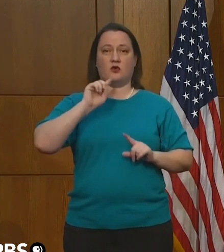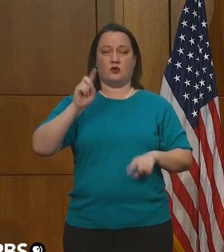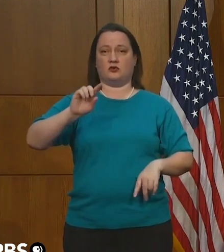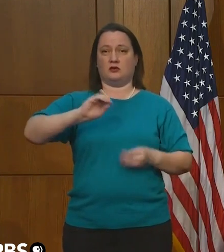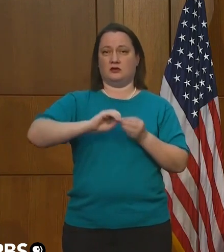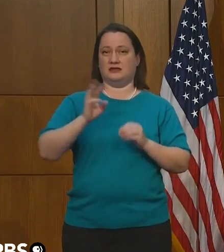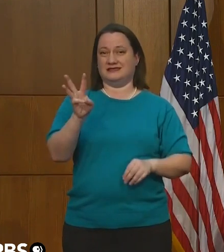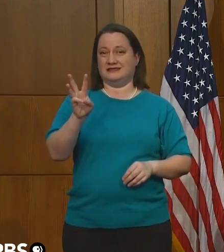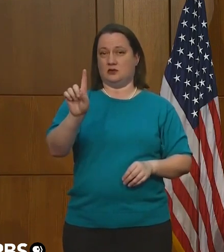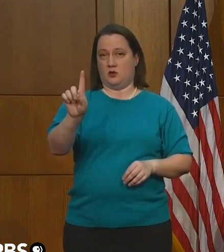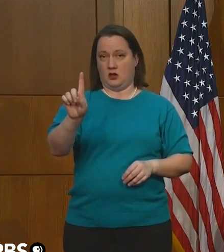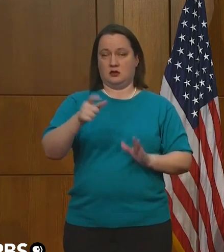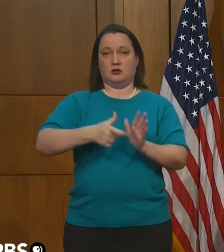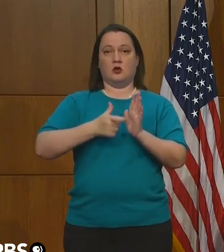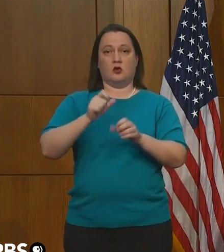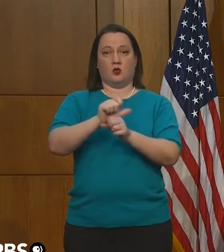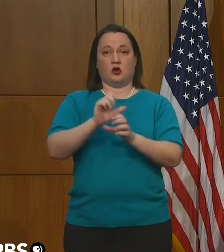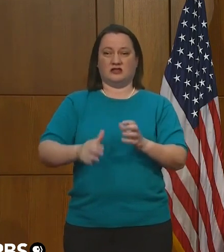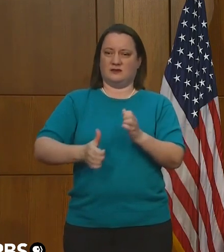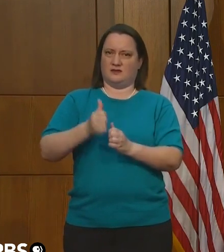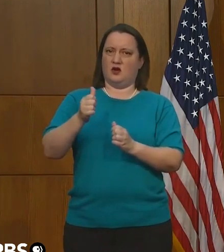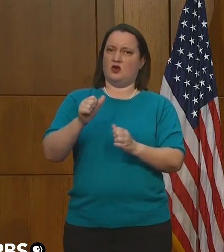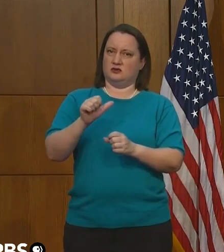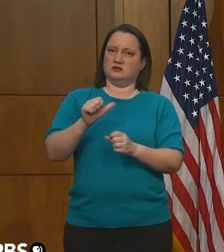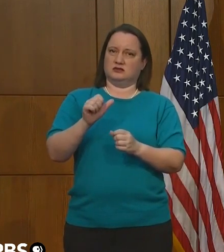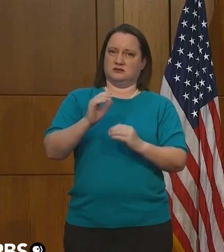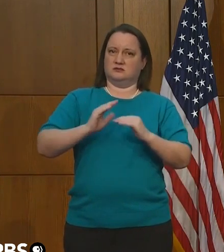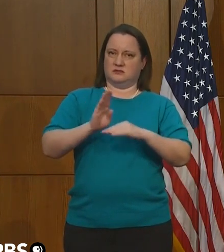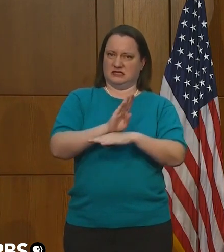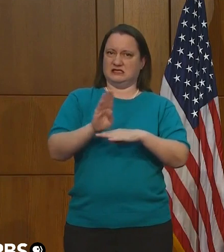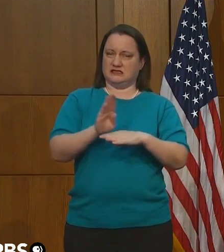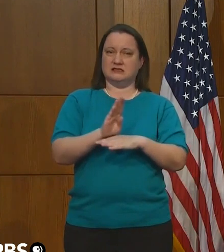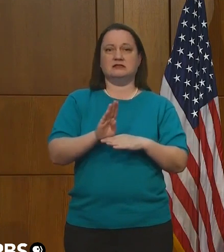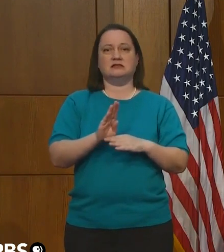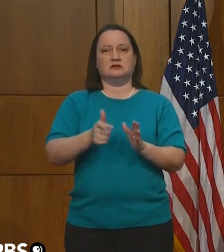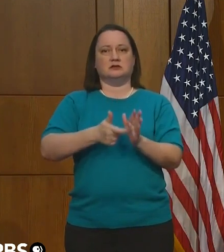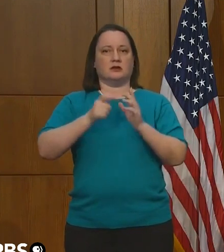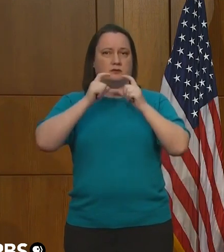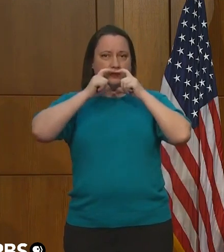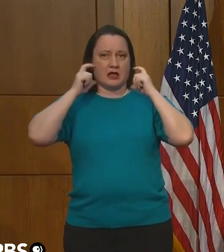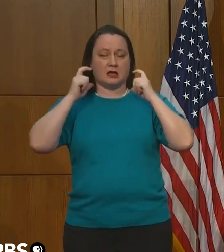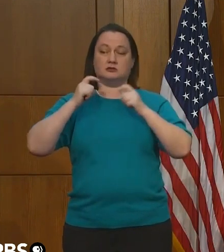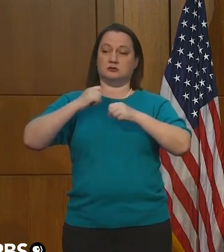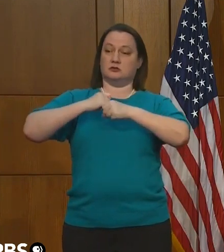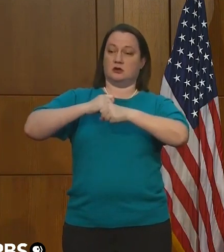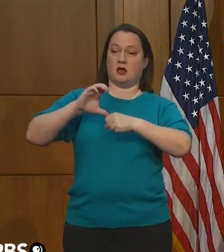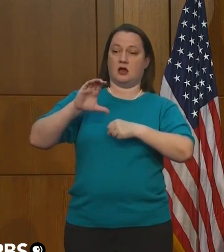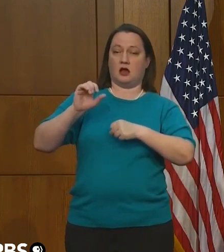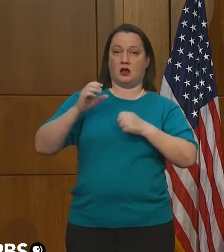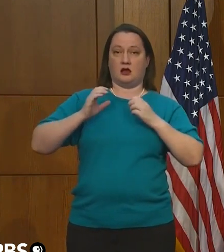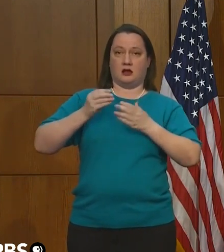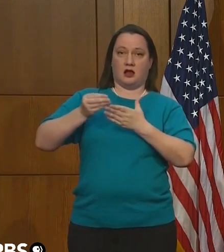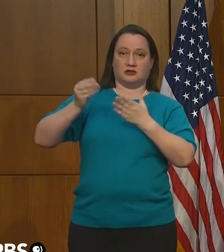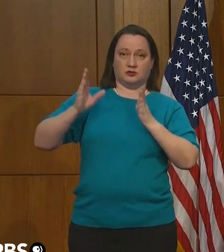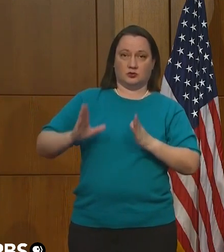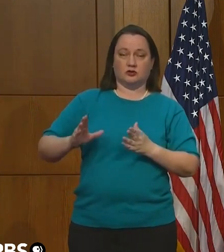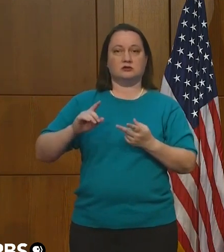requires workers in most settings to wear masks to keep customers safe and mitigate the spread of